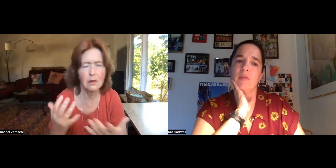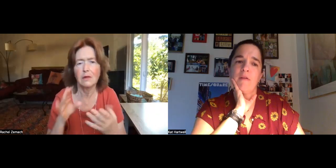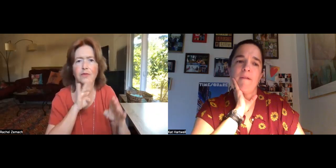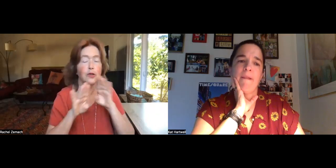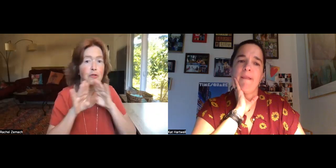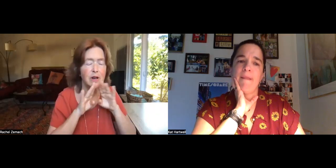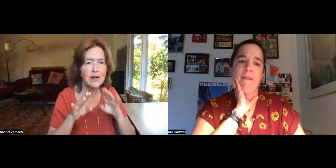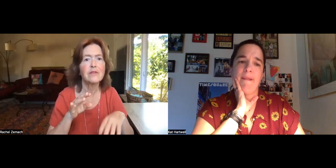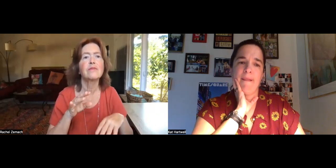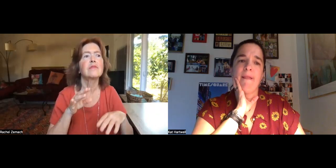Where